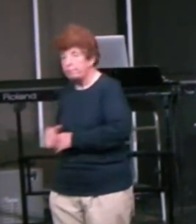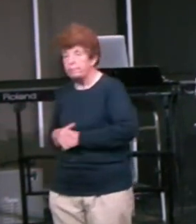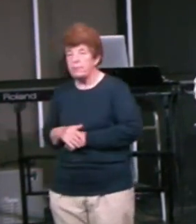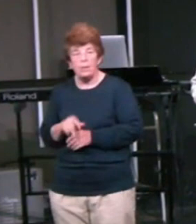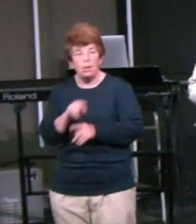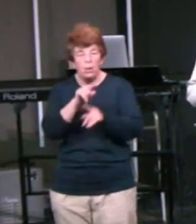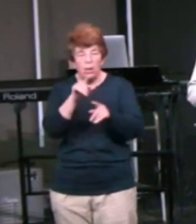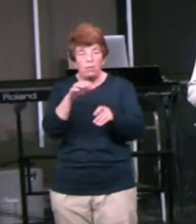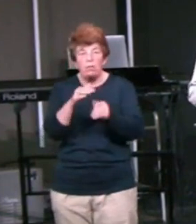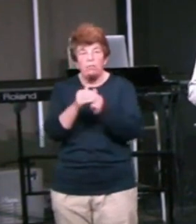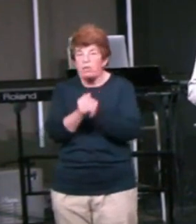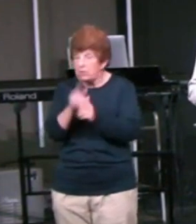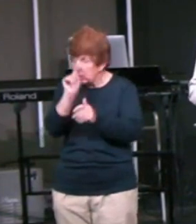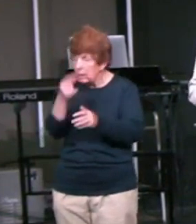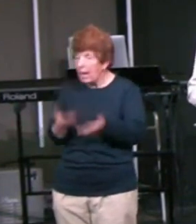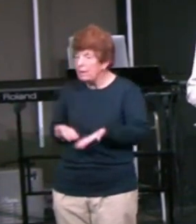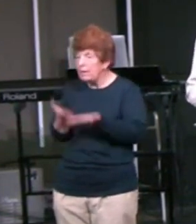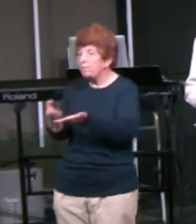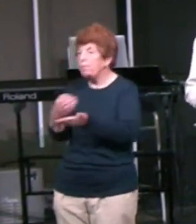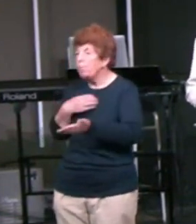you cannot outgive God.